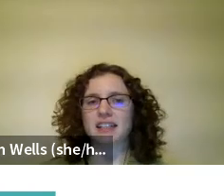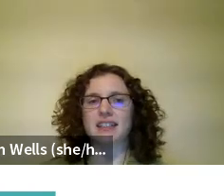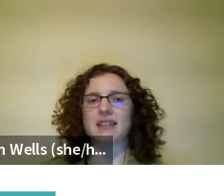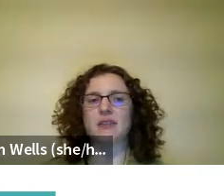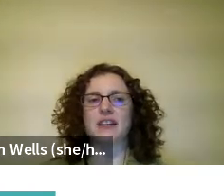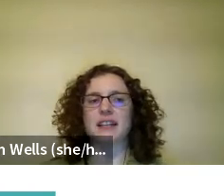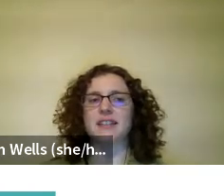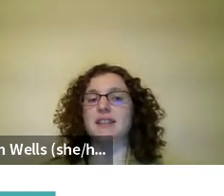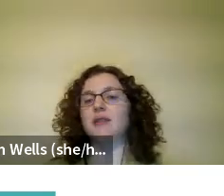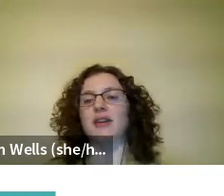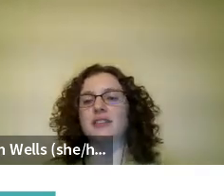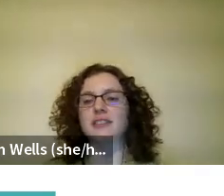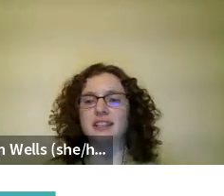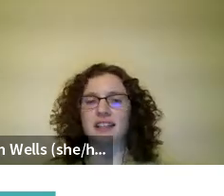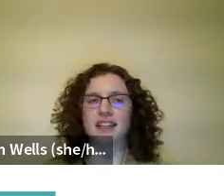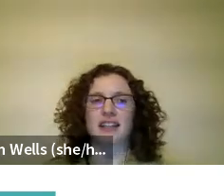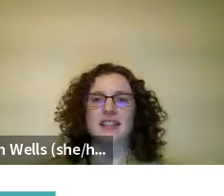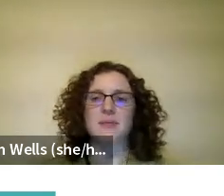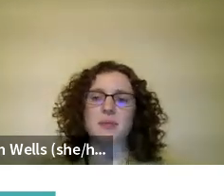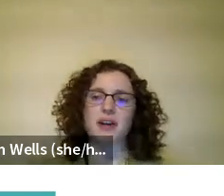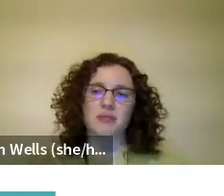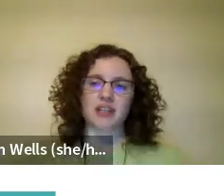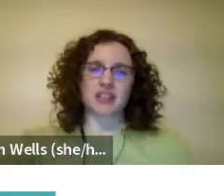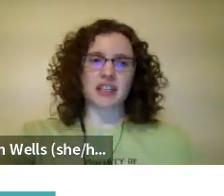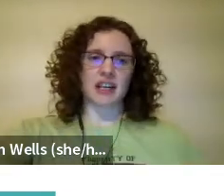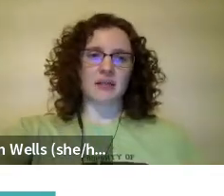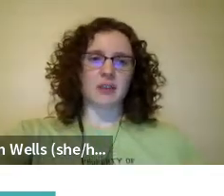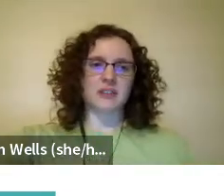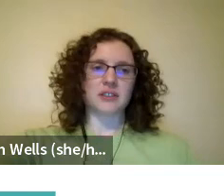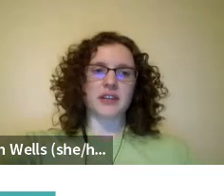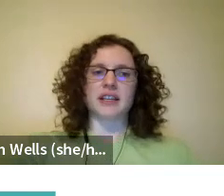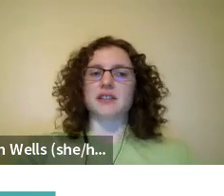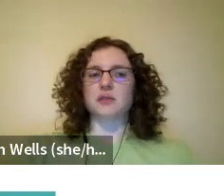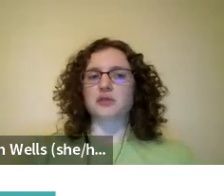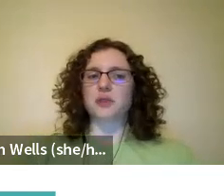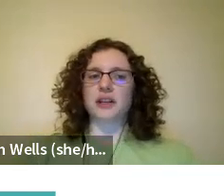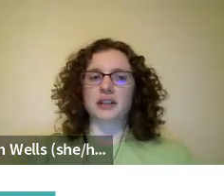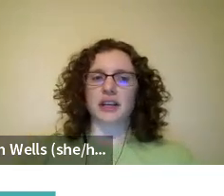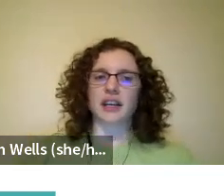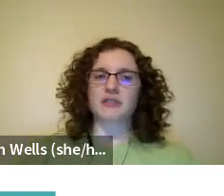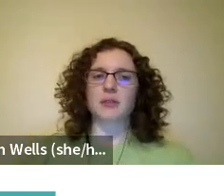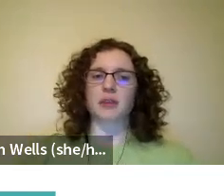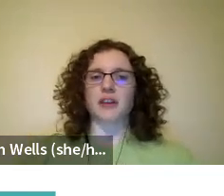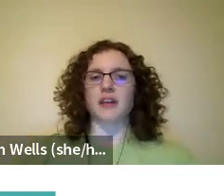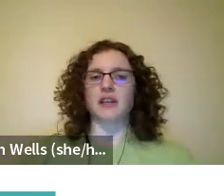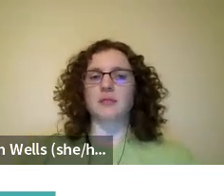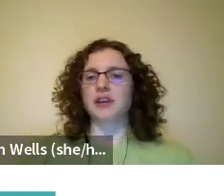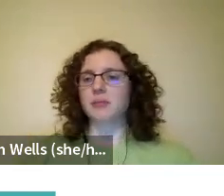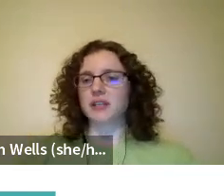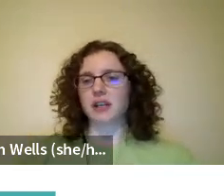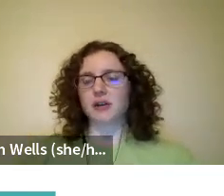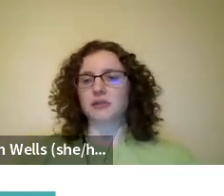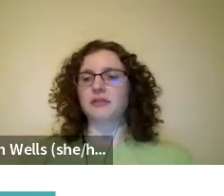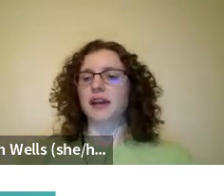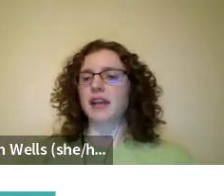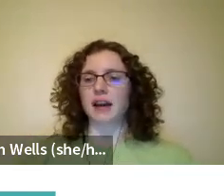personally as a sibling and as a spouse. As Bipasha mentioned, I'm also a licensed social worker, and I've been working in community